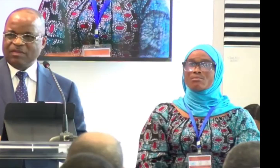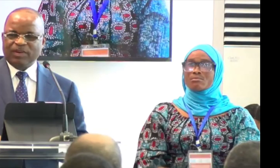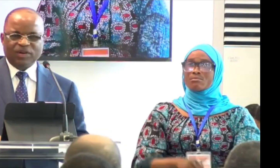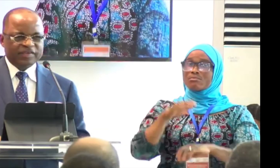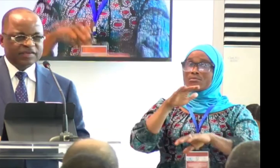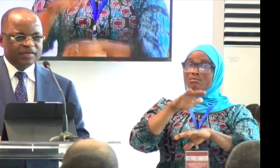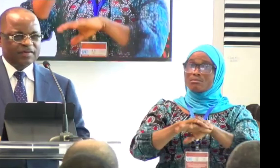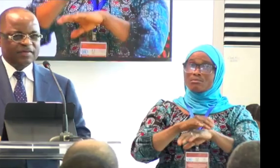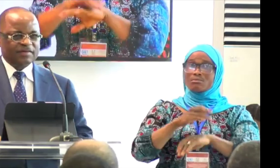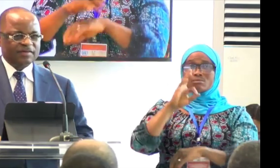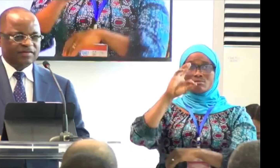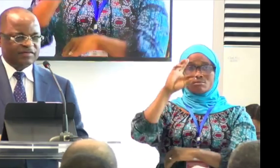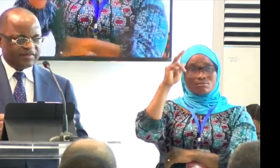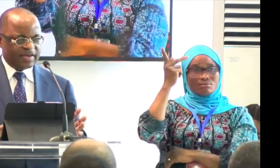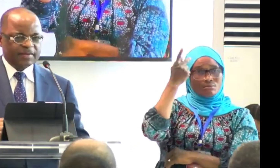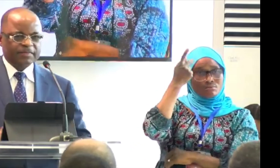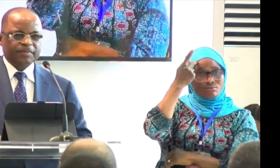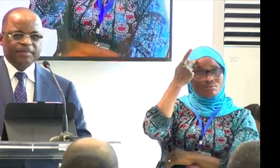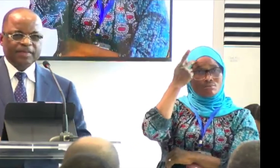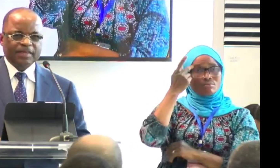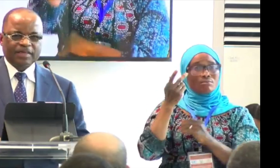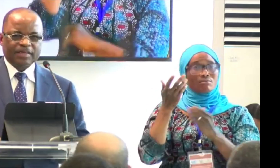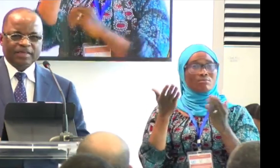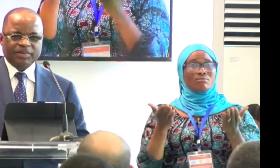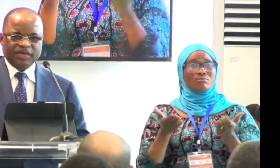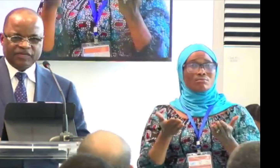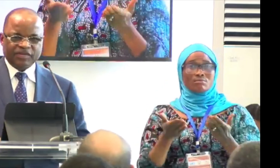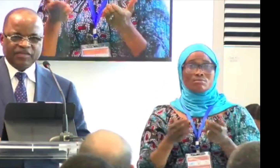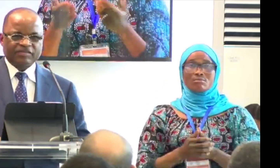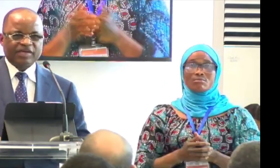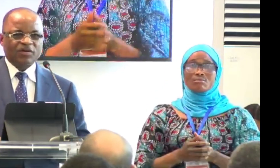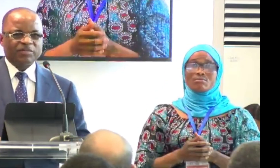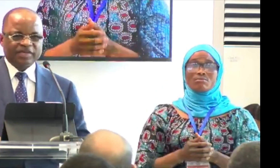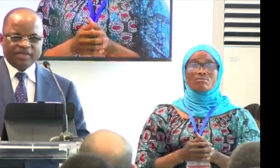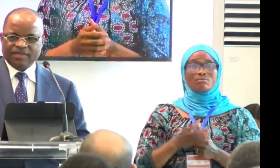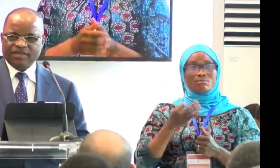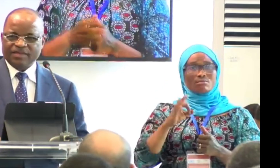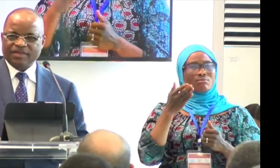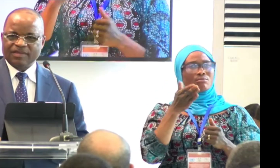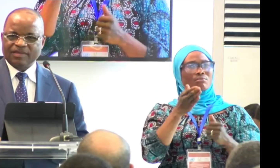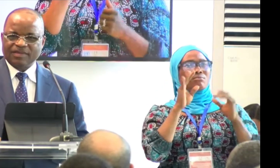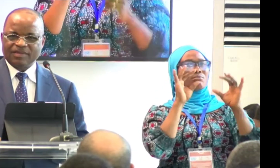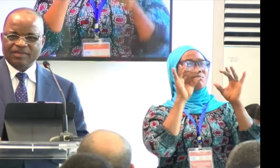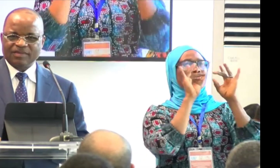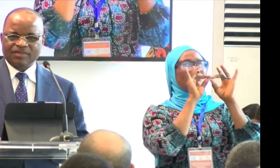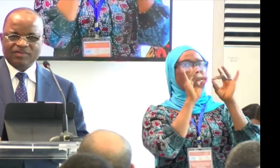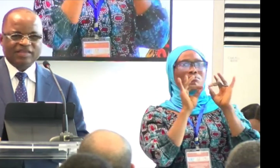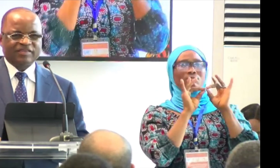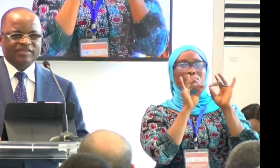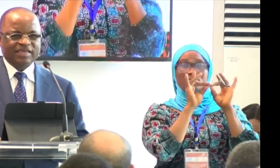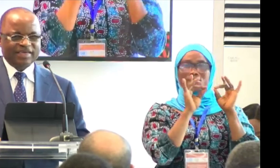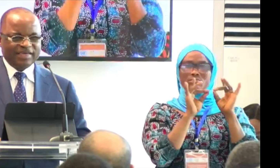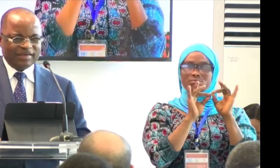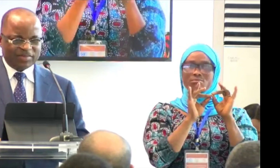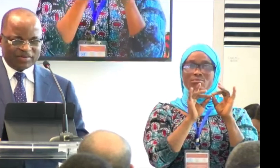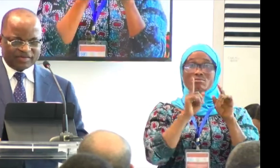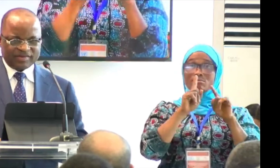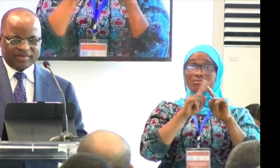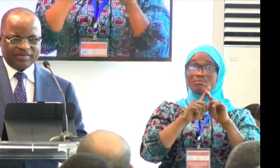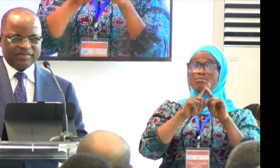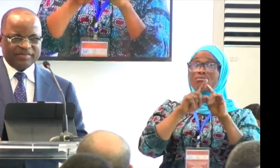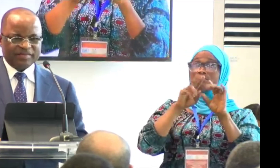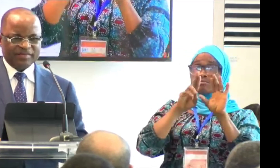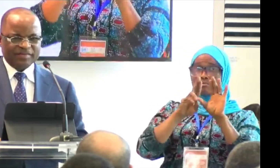On the political sphere, the president is very committed to the C10